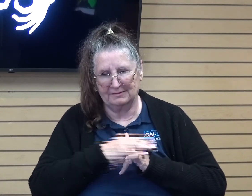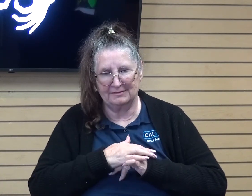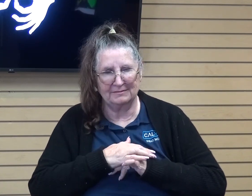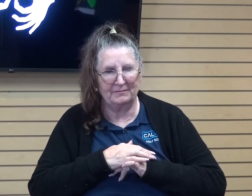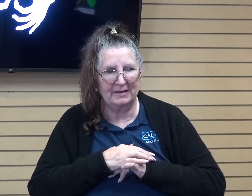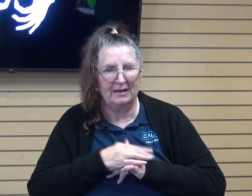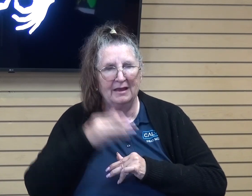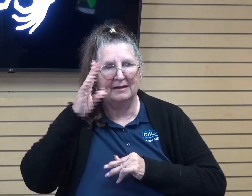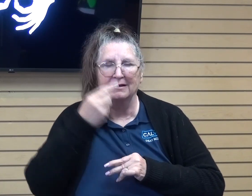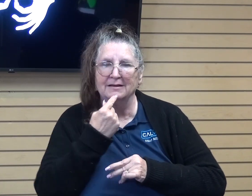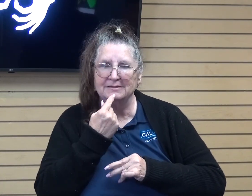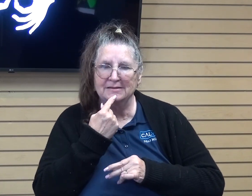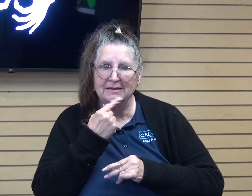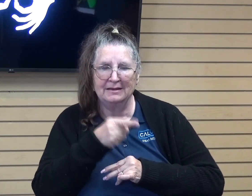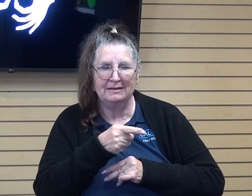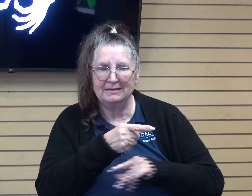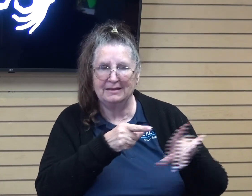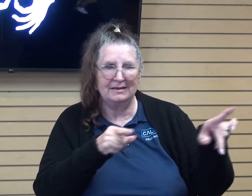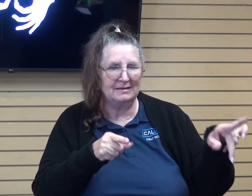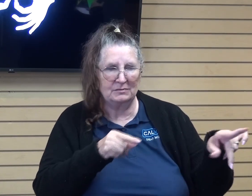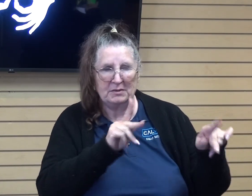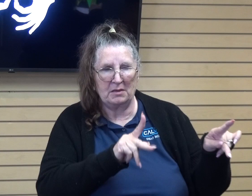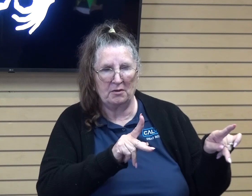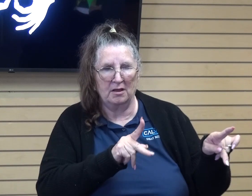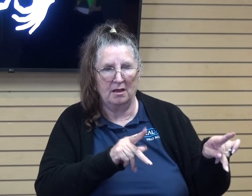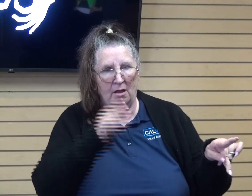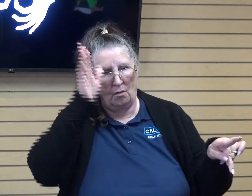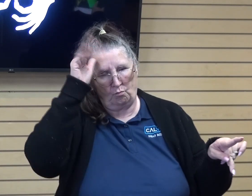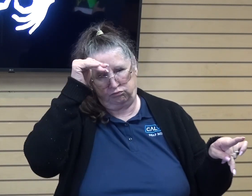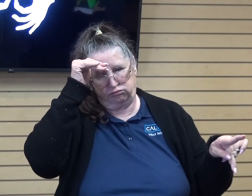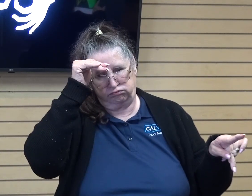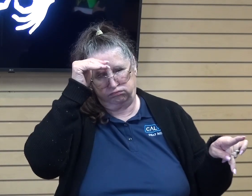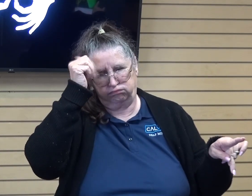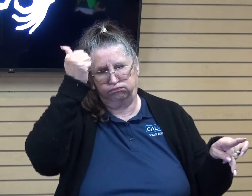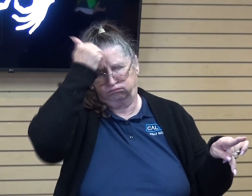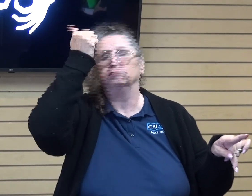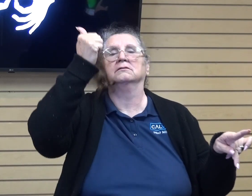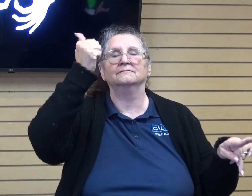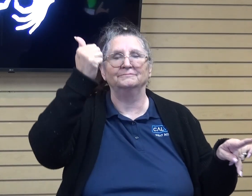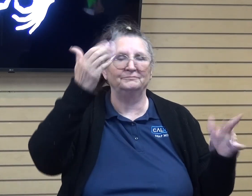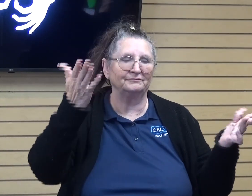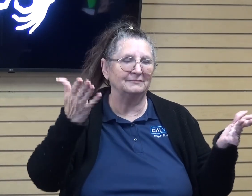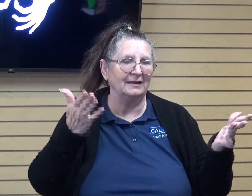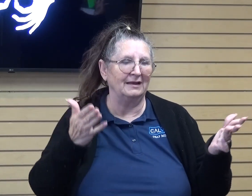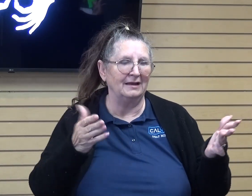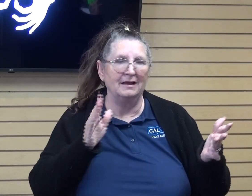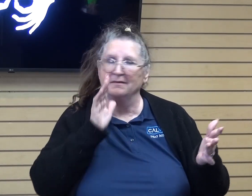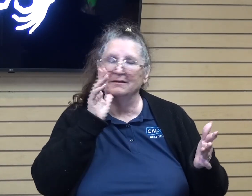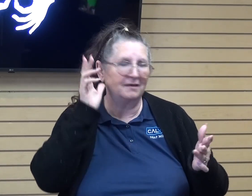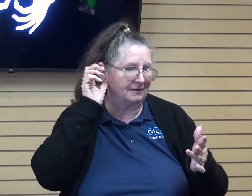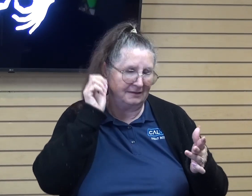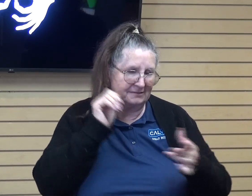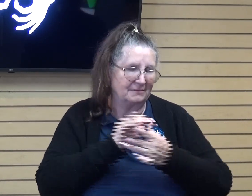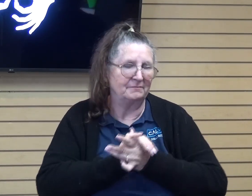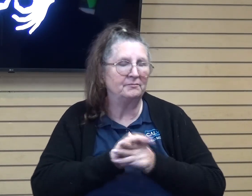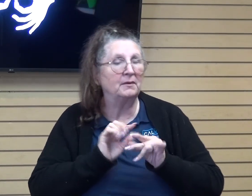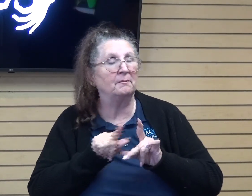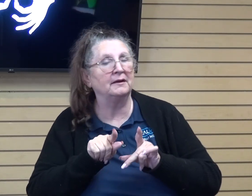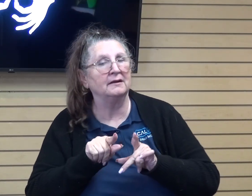basically is like, these people I sent you to talk to are super hard-headed, and going to not listen. But I'm going to make you